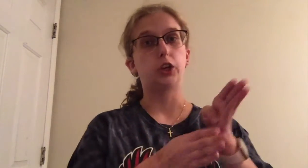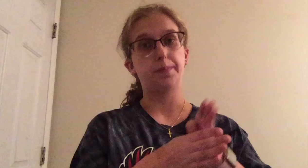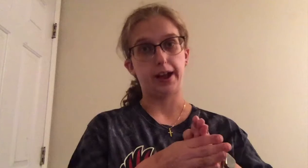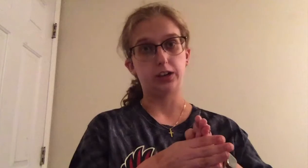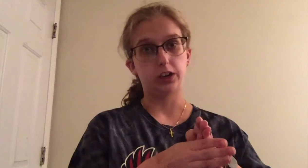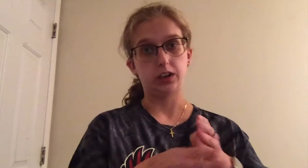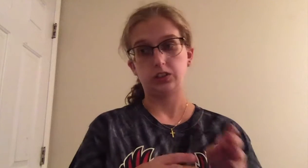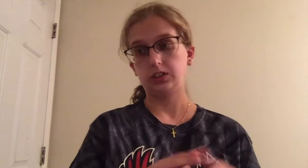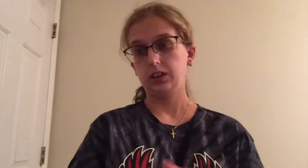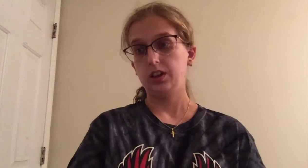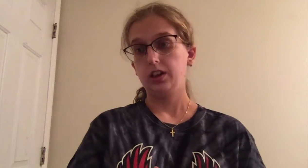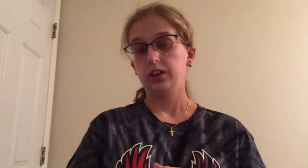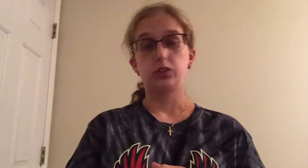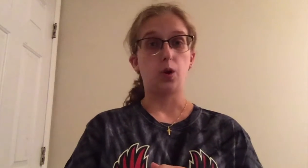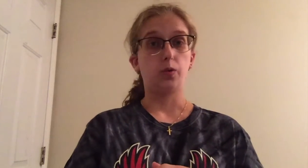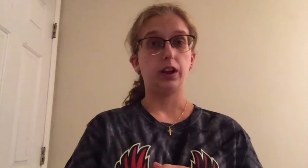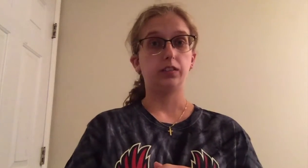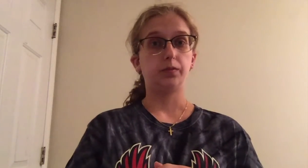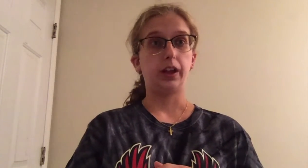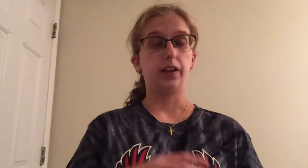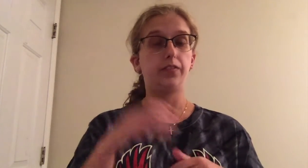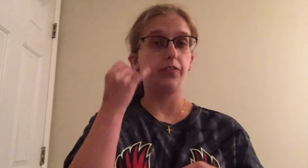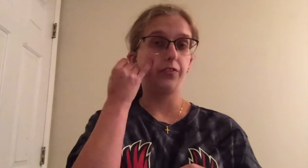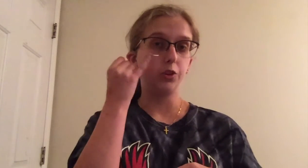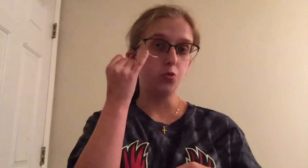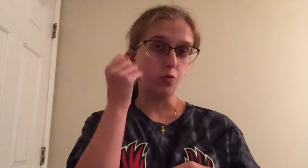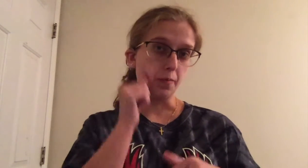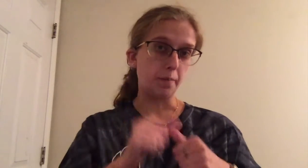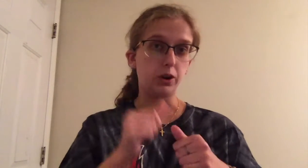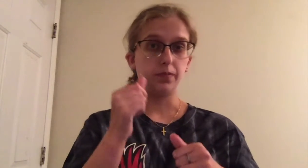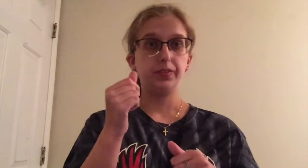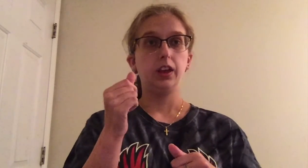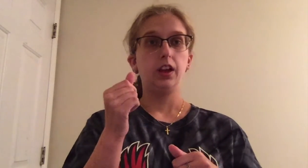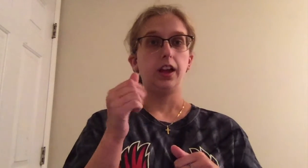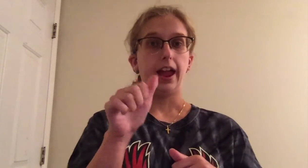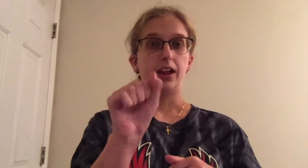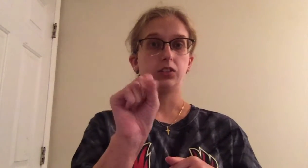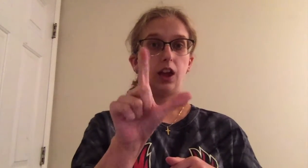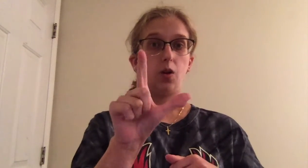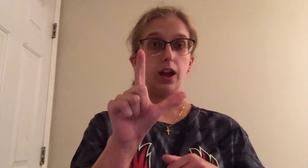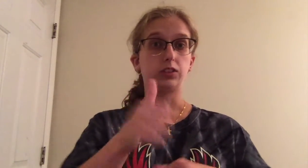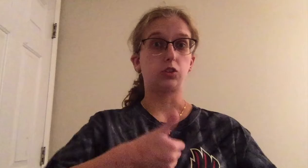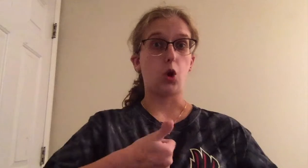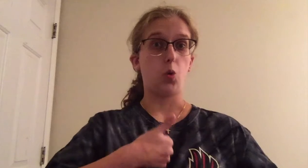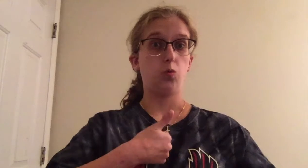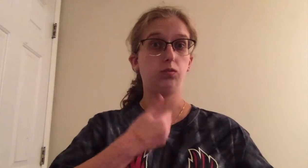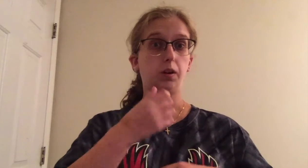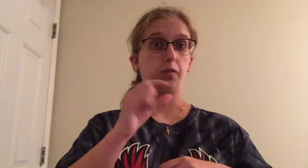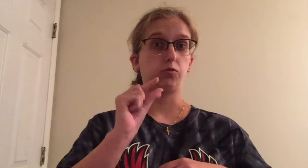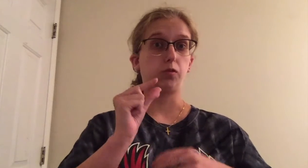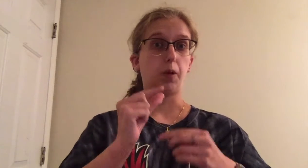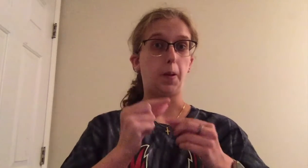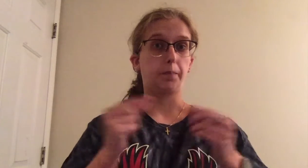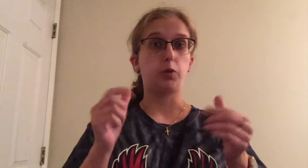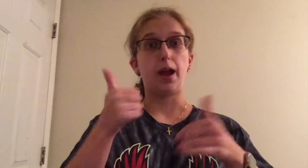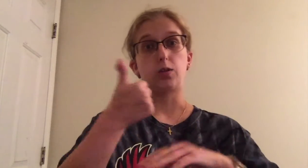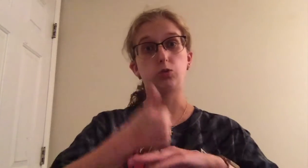minor is. So if you remember, ASL has its own grammatical